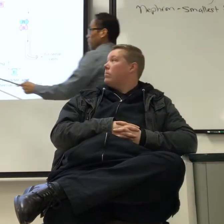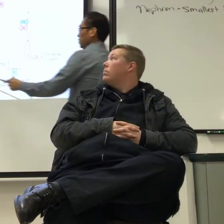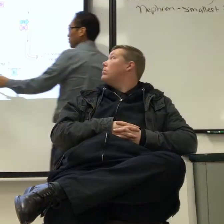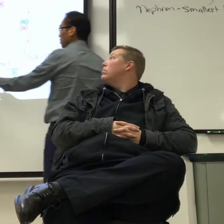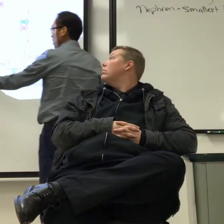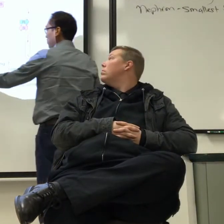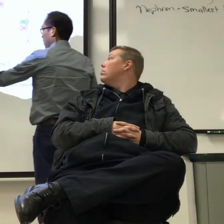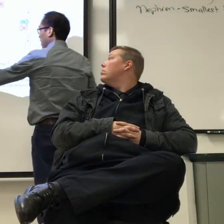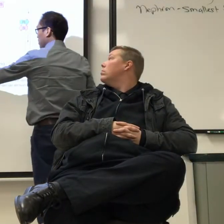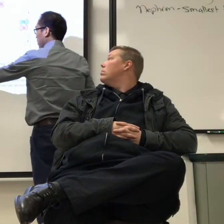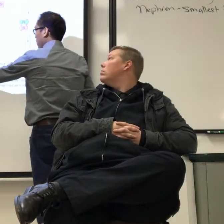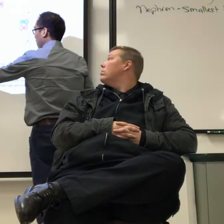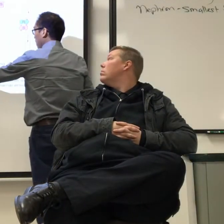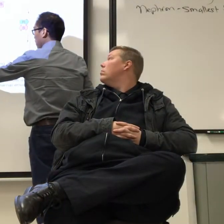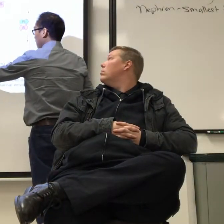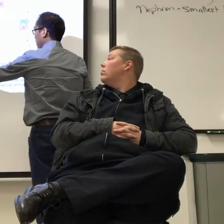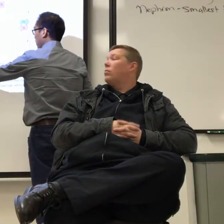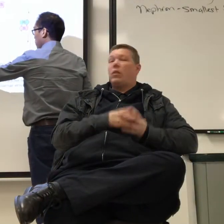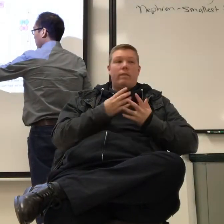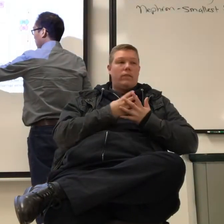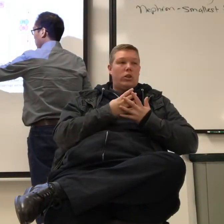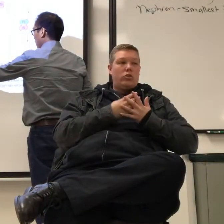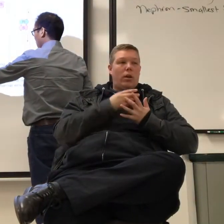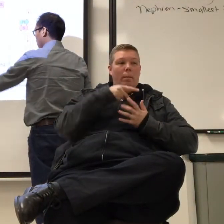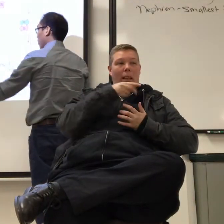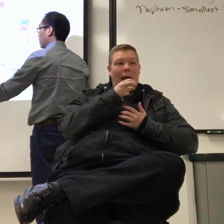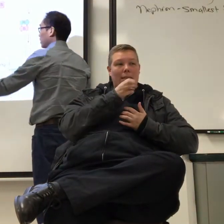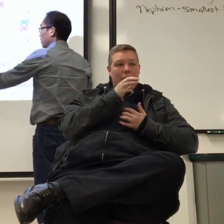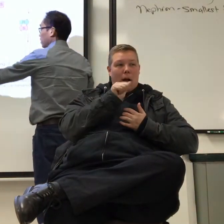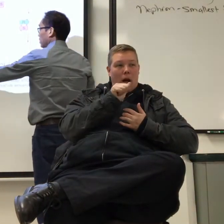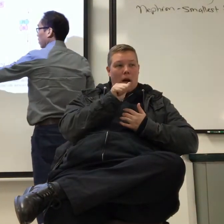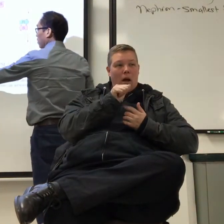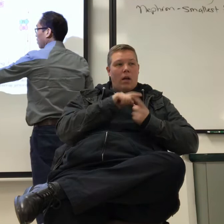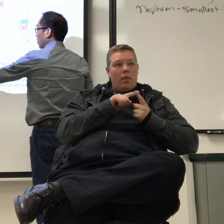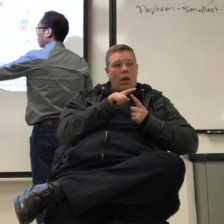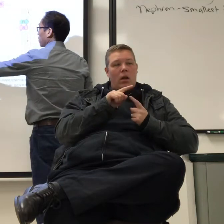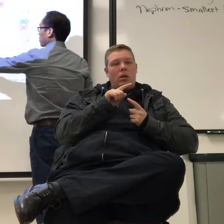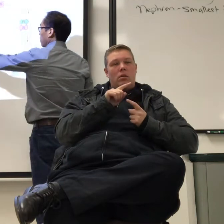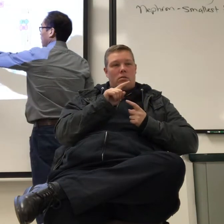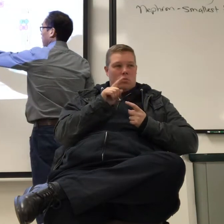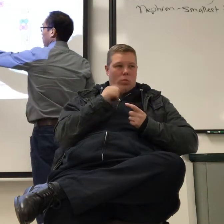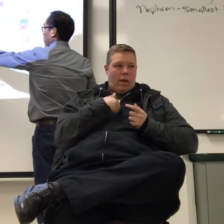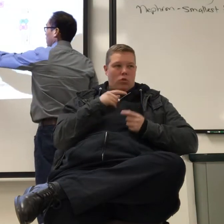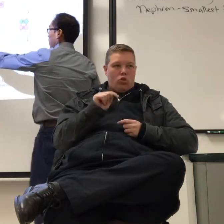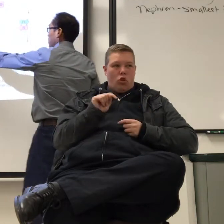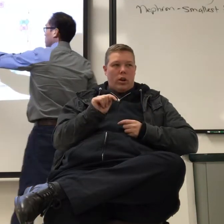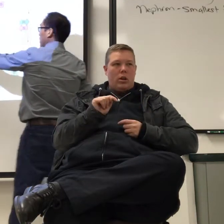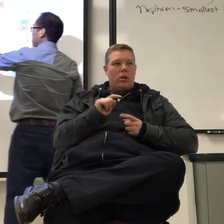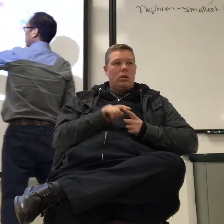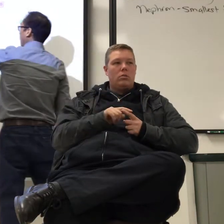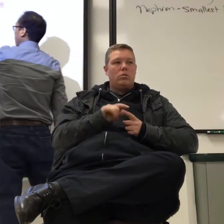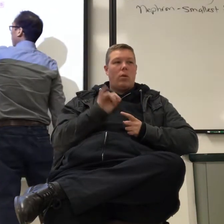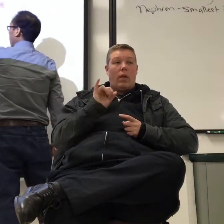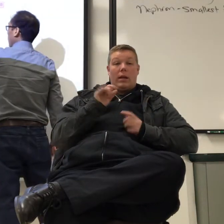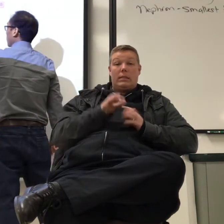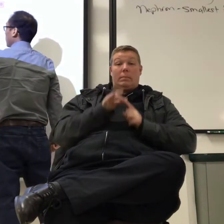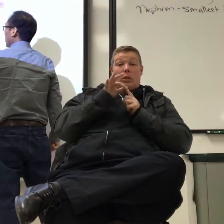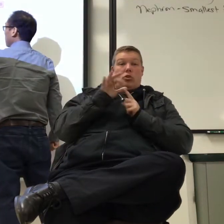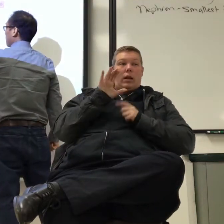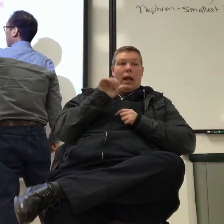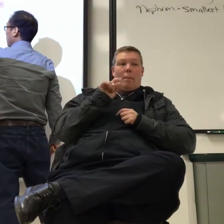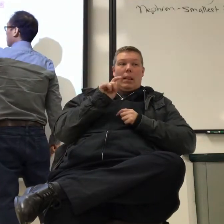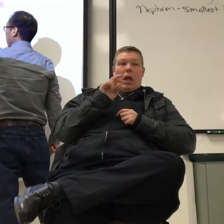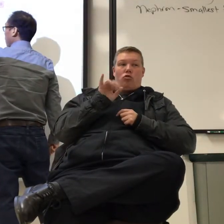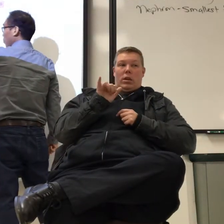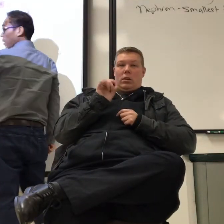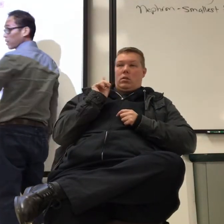You filter the blood plasma, you modify the filtrate, and you got urine. So you filter right there. This special capillary in